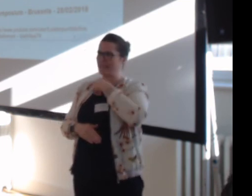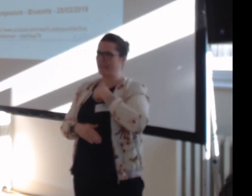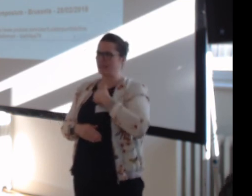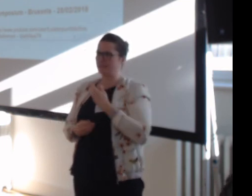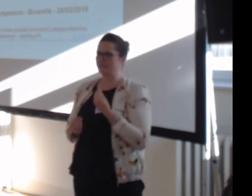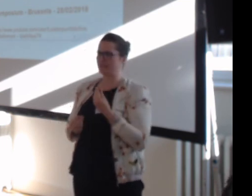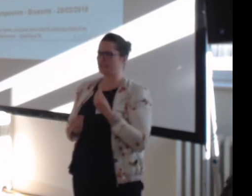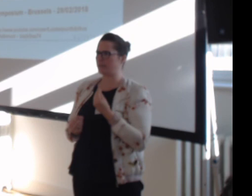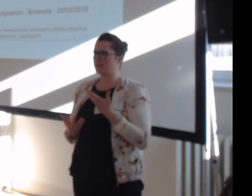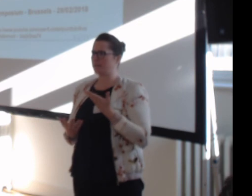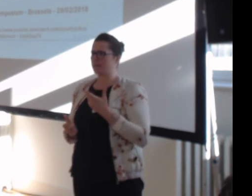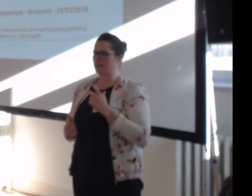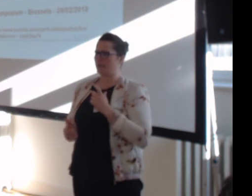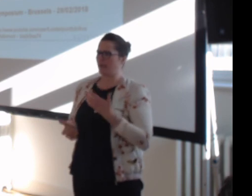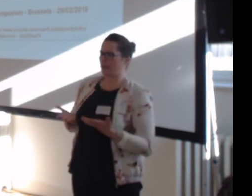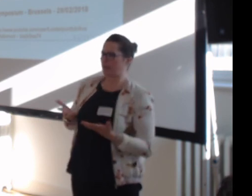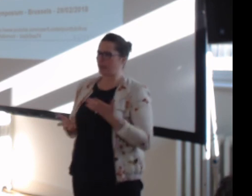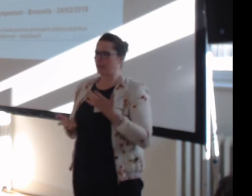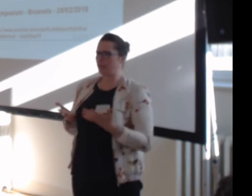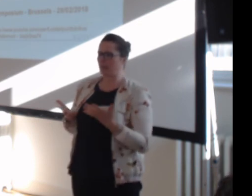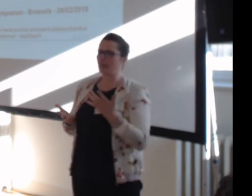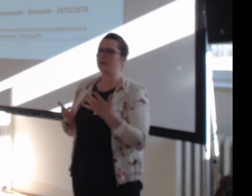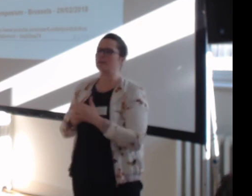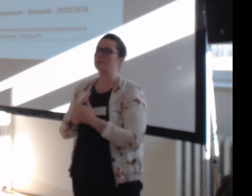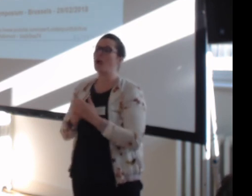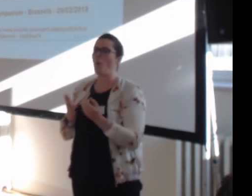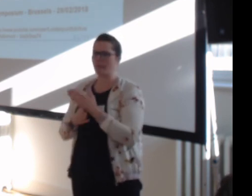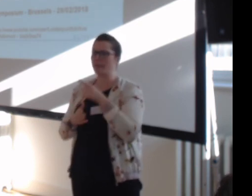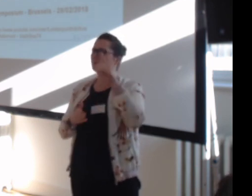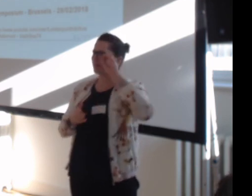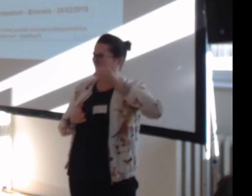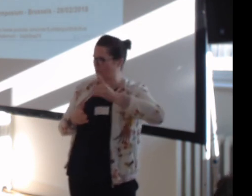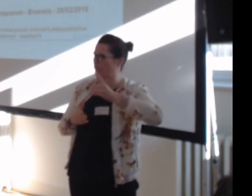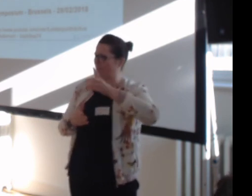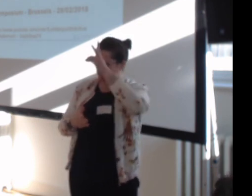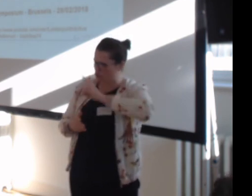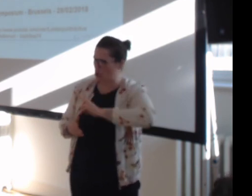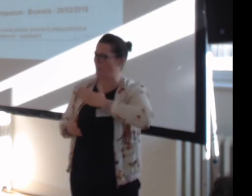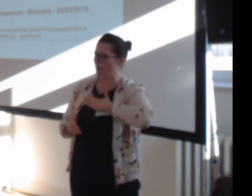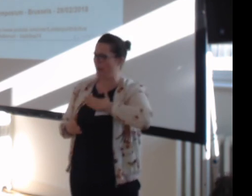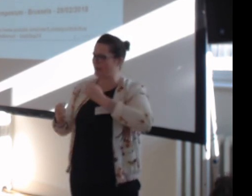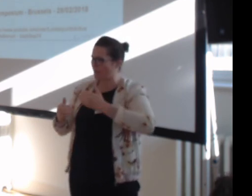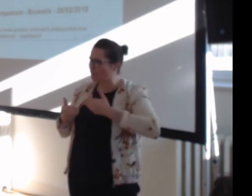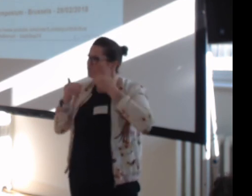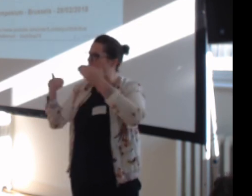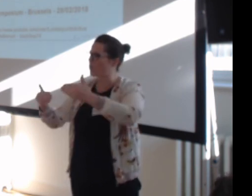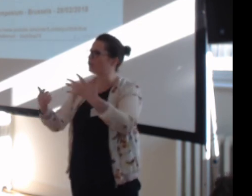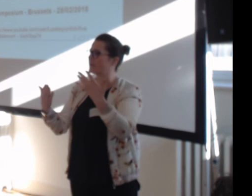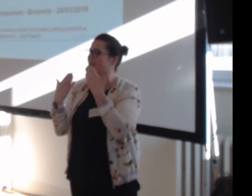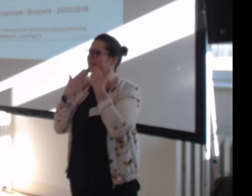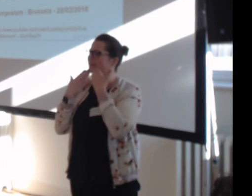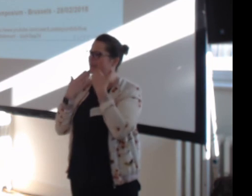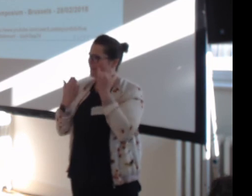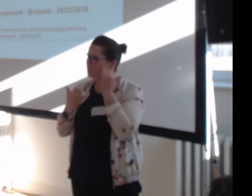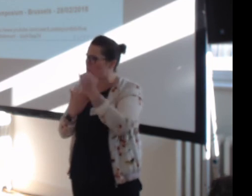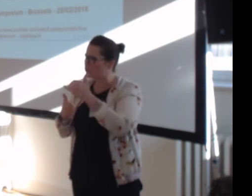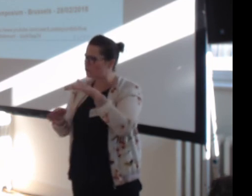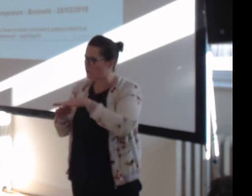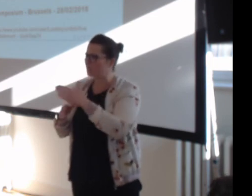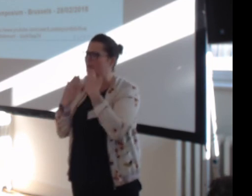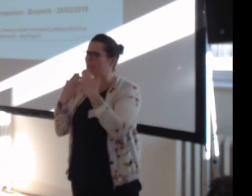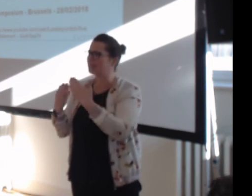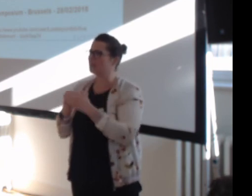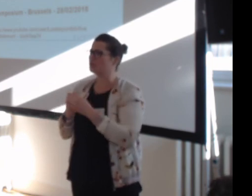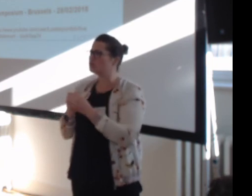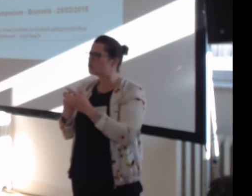insecure. But once again, he trusted me and let me proceed. So thank you again. But anyway, I never